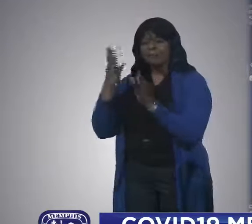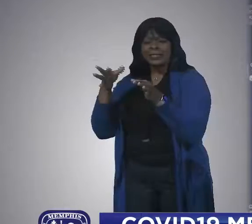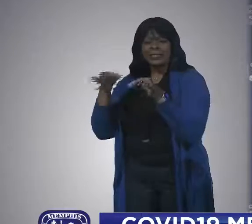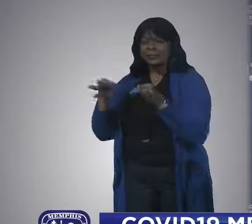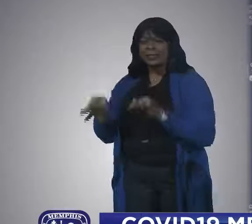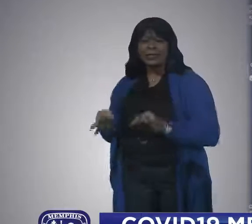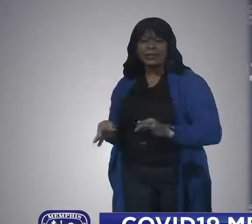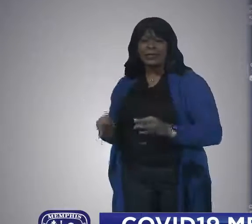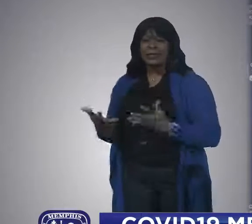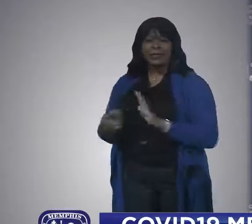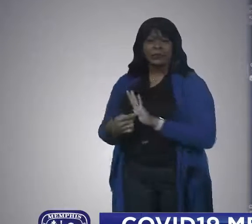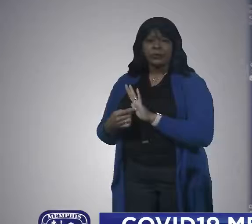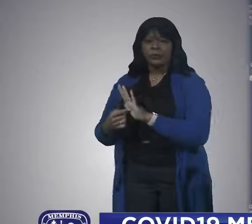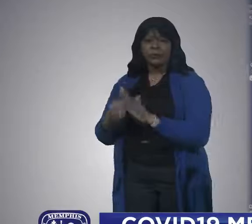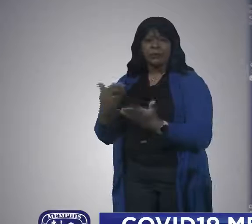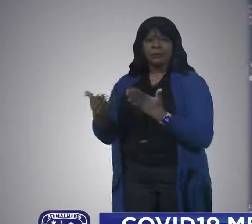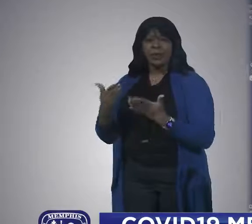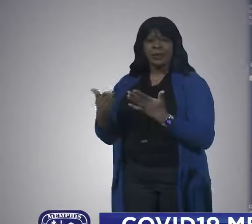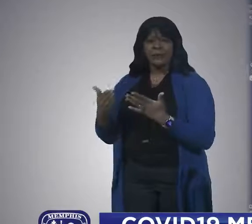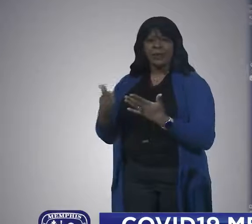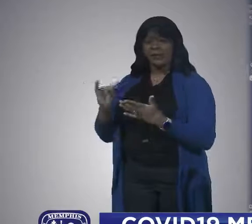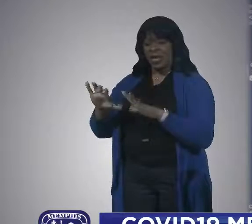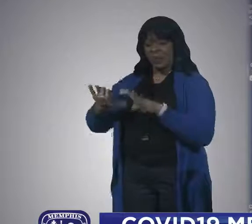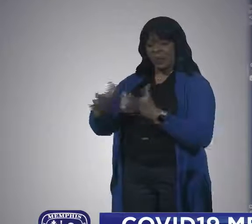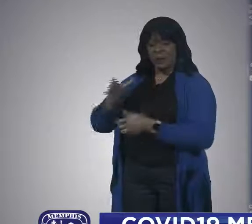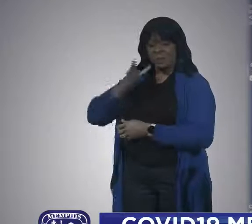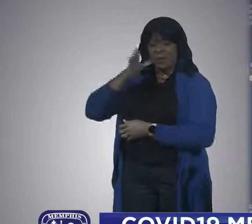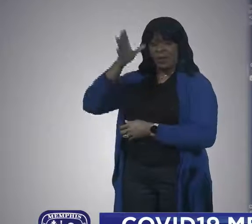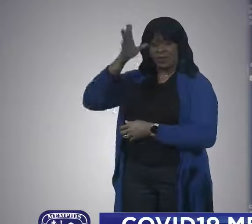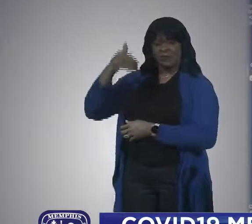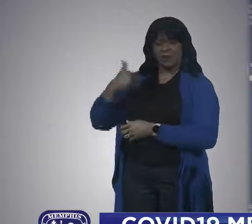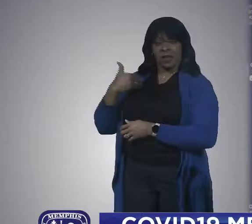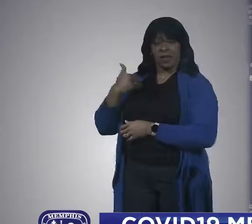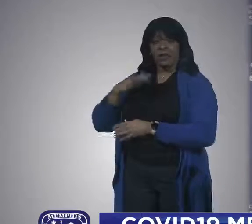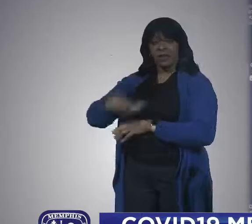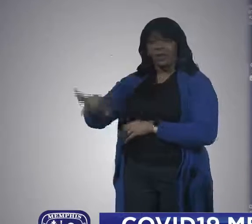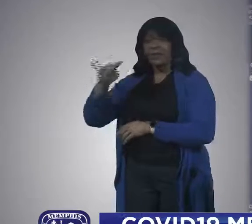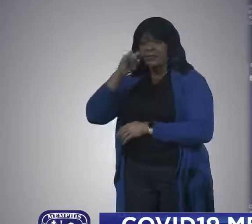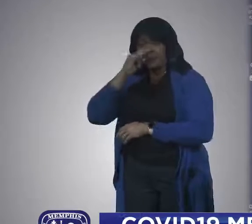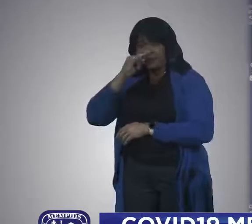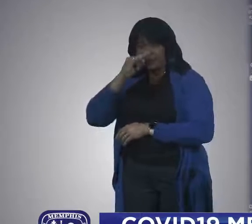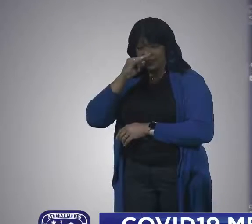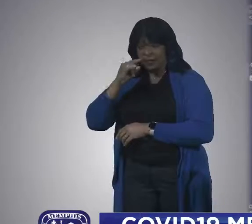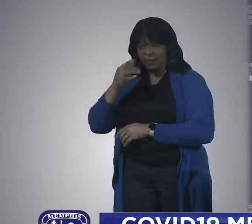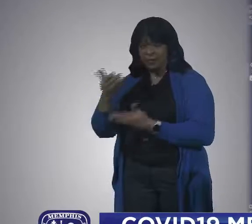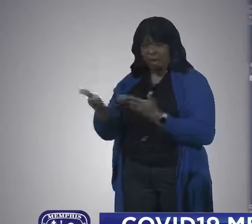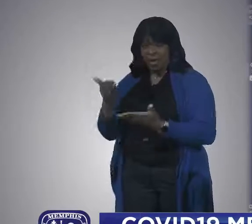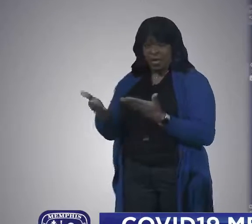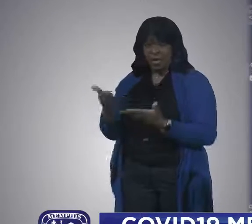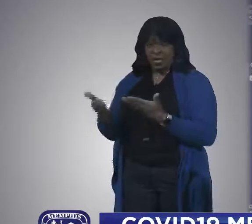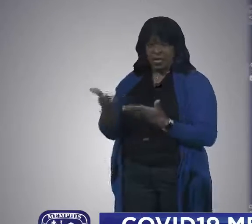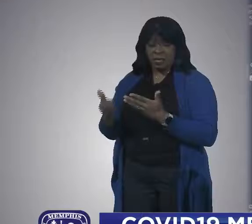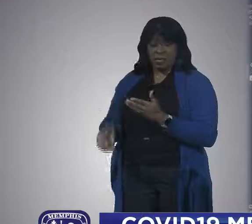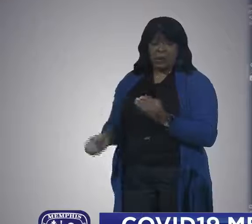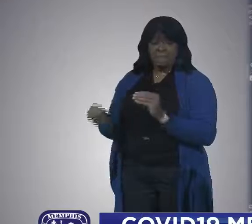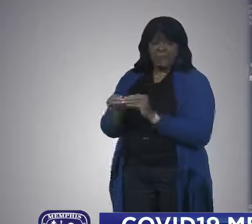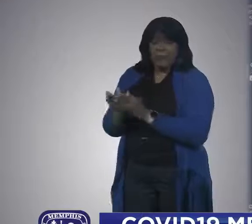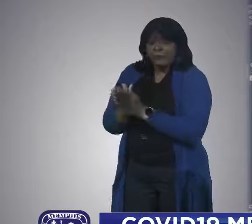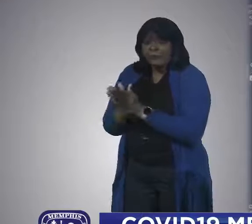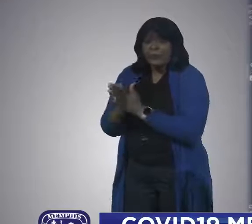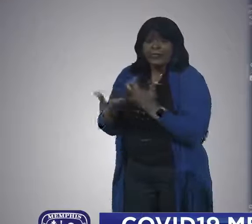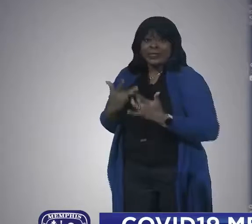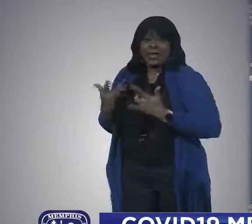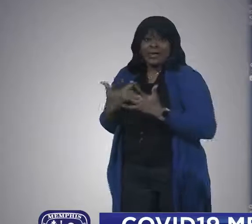on evidence that you see that maybe this group of parents for our younger kids may be more